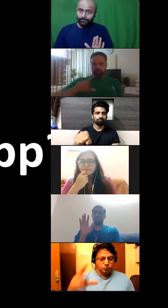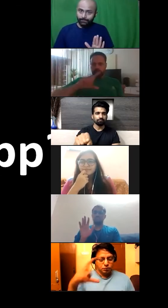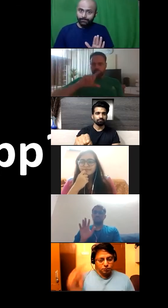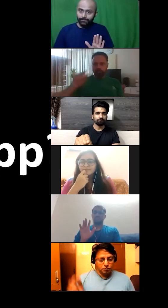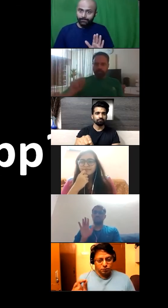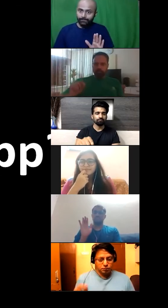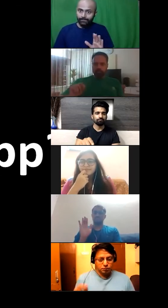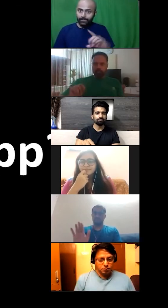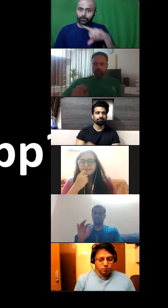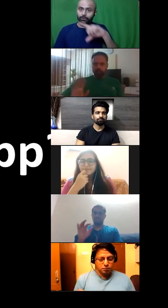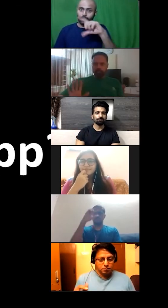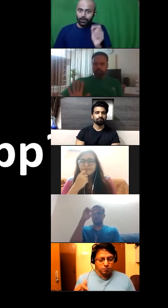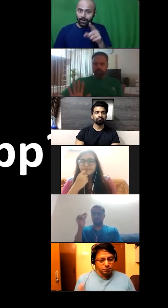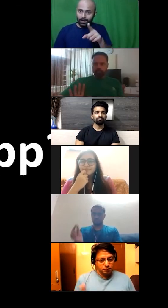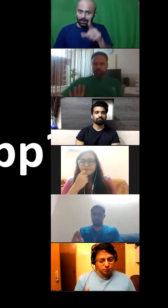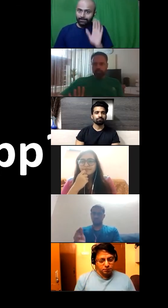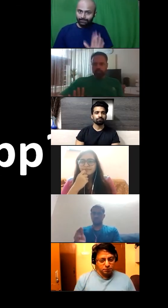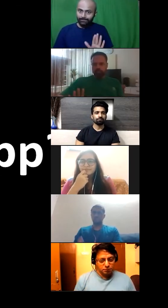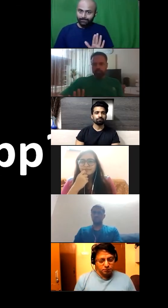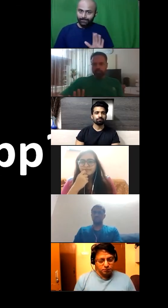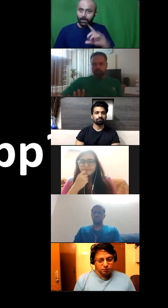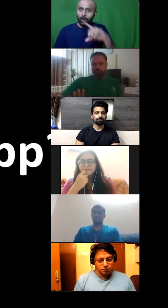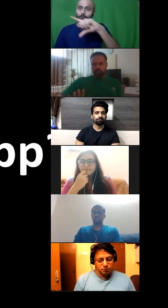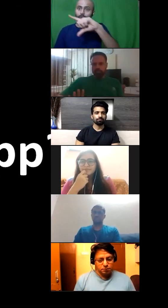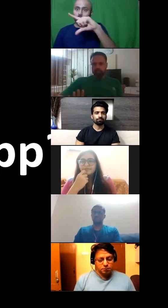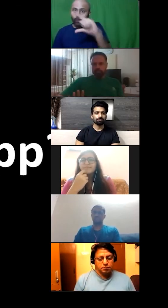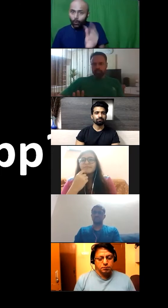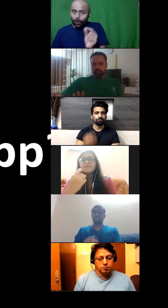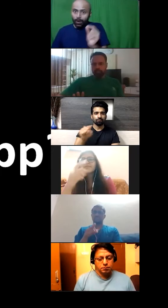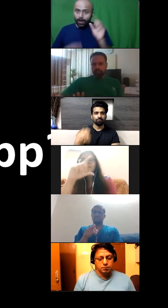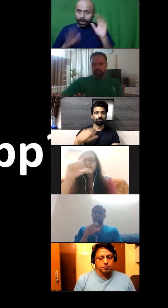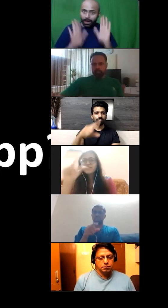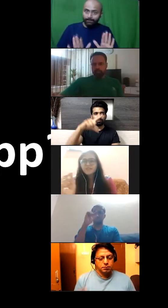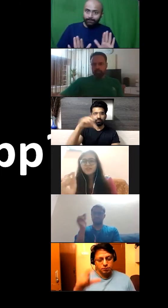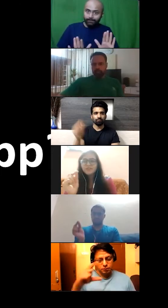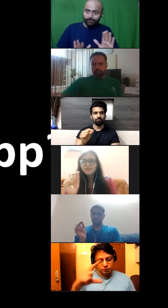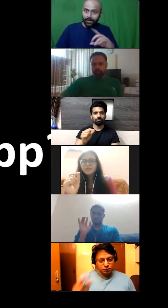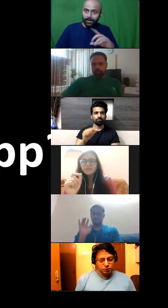You have WhatsApp. You WhatsApp have. So in Indian Sign Language,